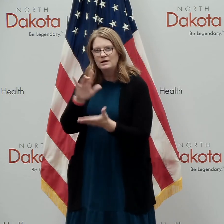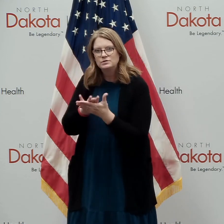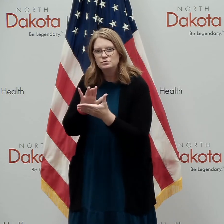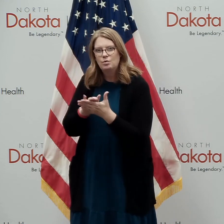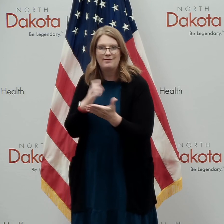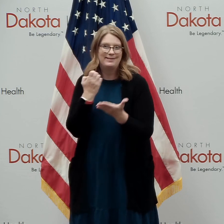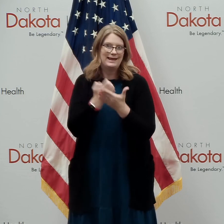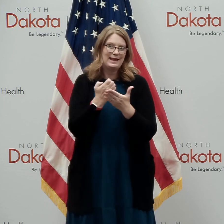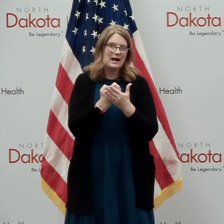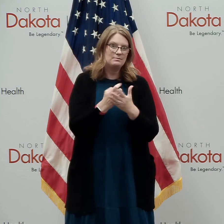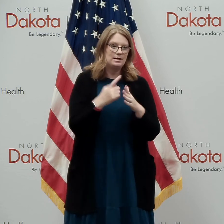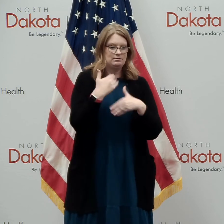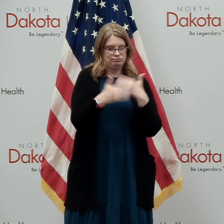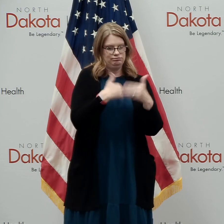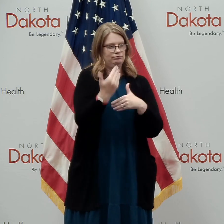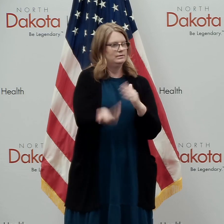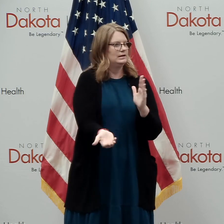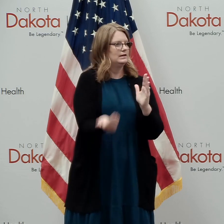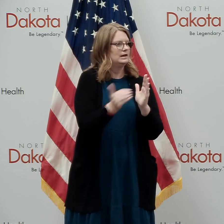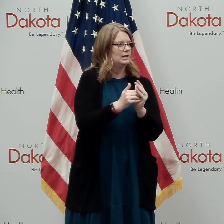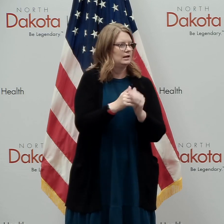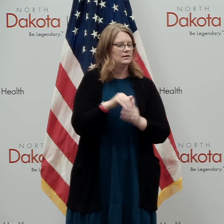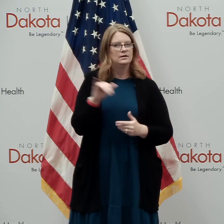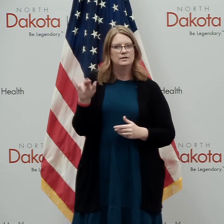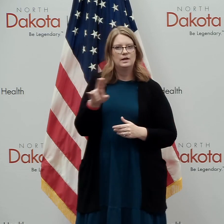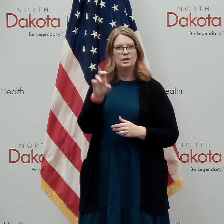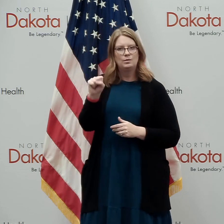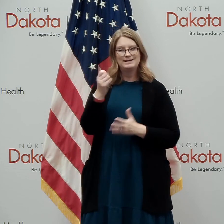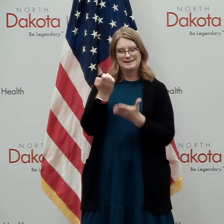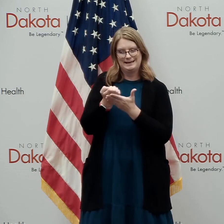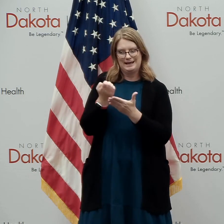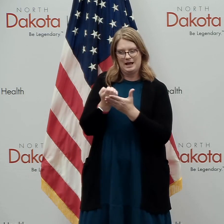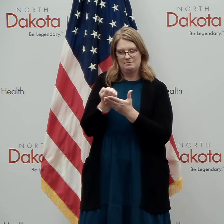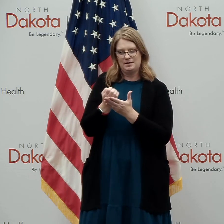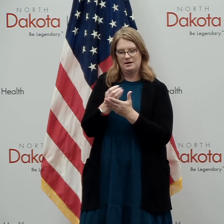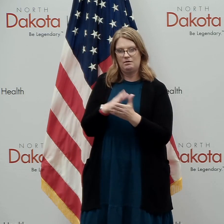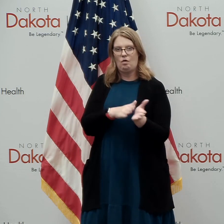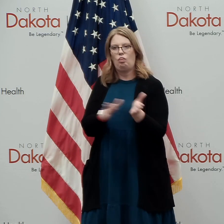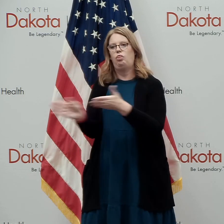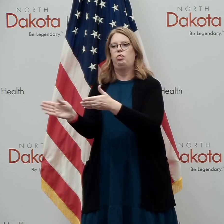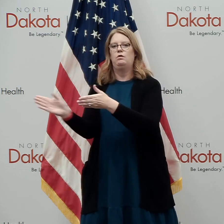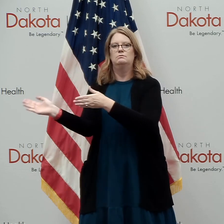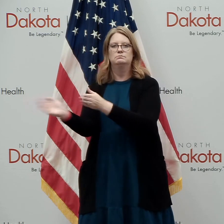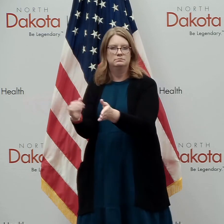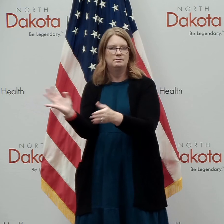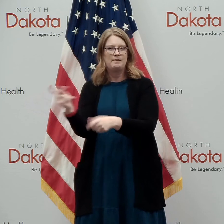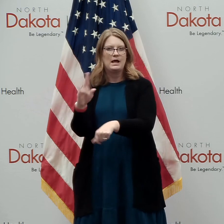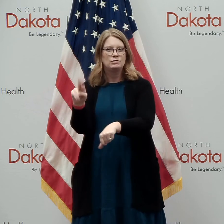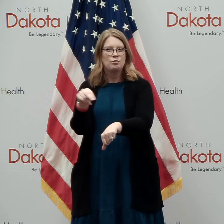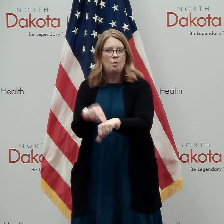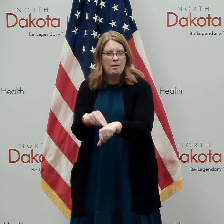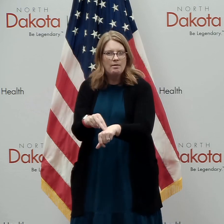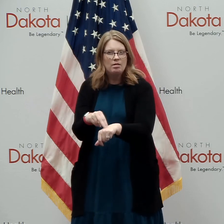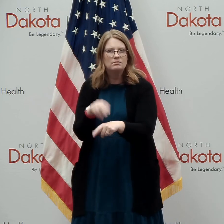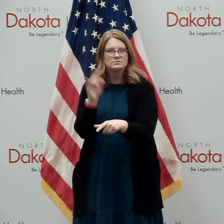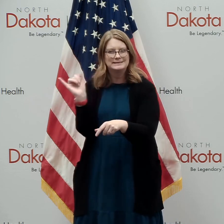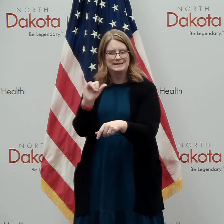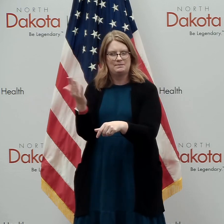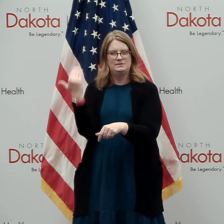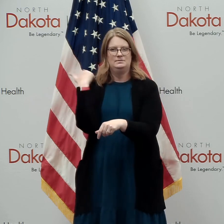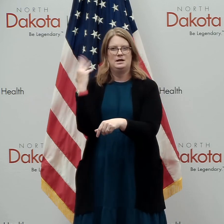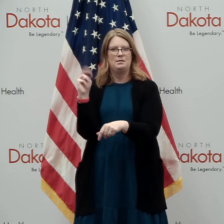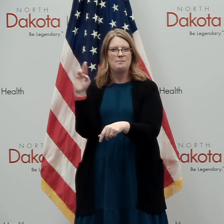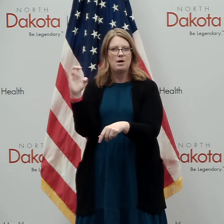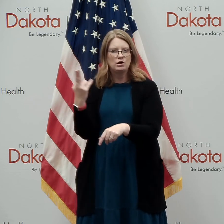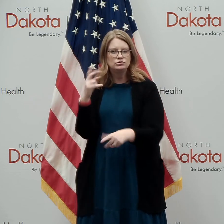going, if you care about the U.S. Economy returning to its previous strength that it was back in March, one